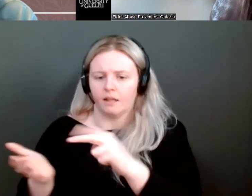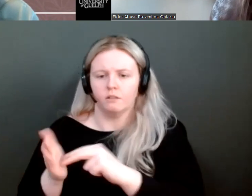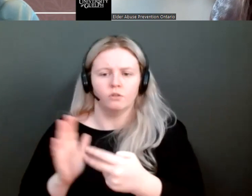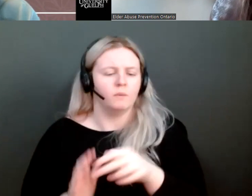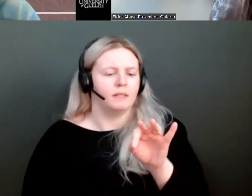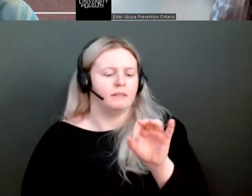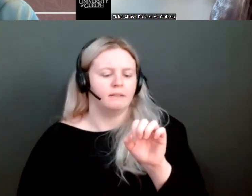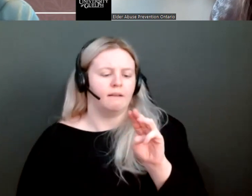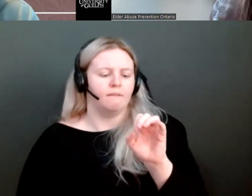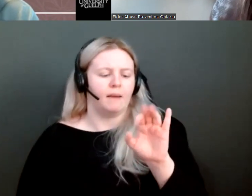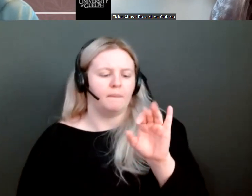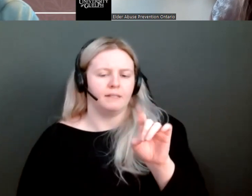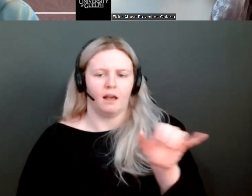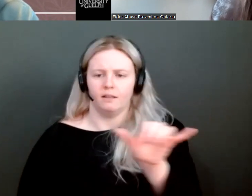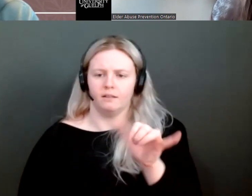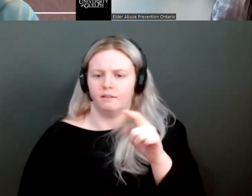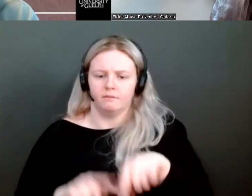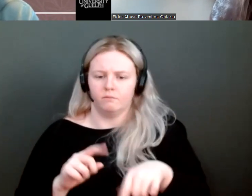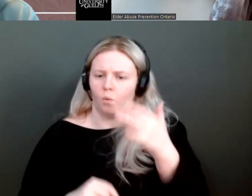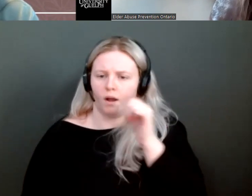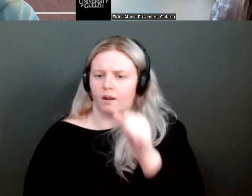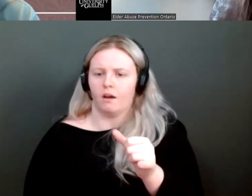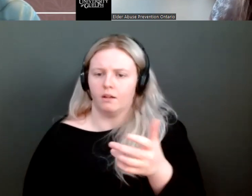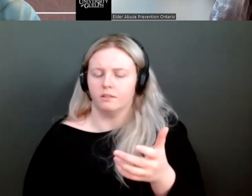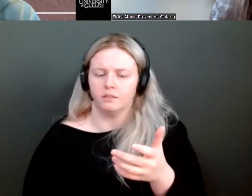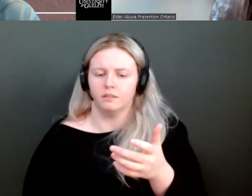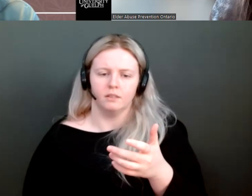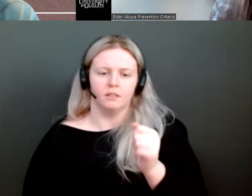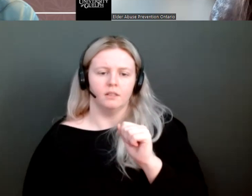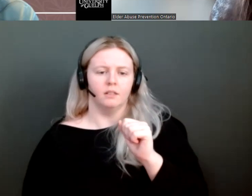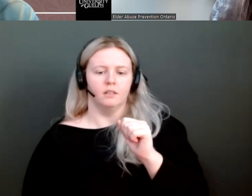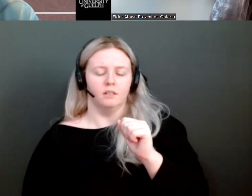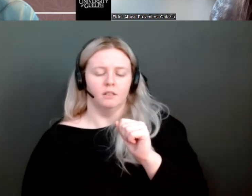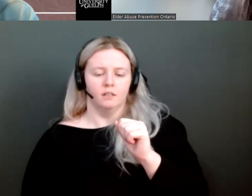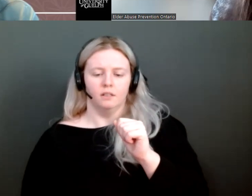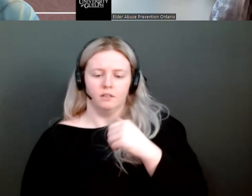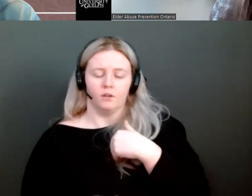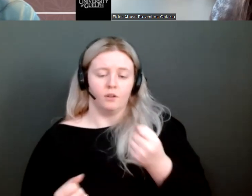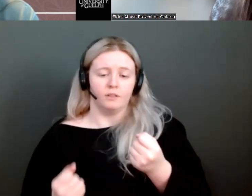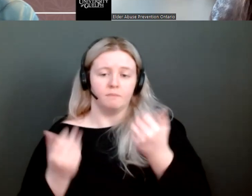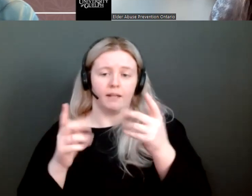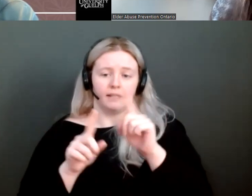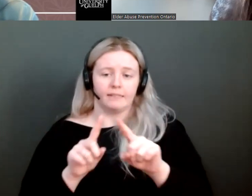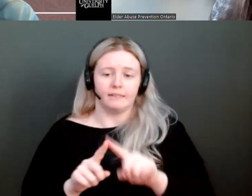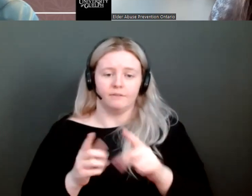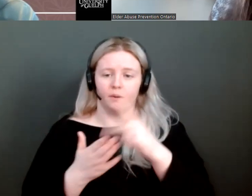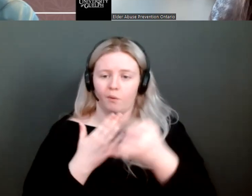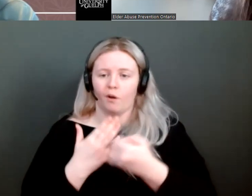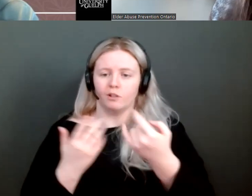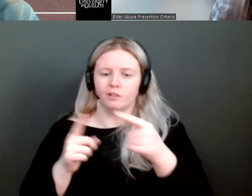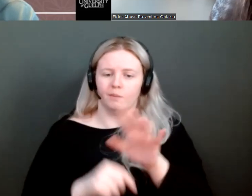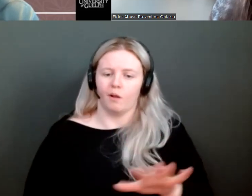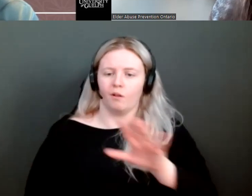femicide? I think there's been some progress, and I give a nod here to, there's a number of initiatives throughout Ontario and Canada that have really started to focus